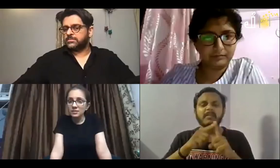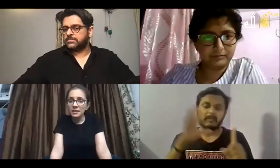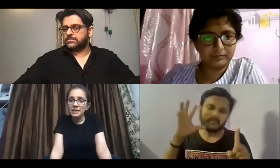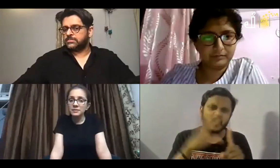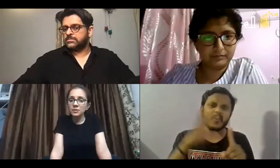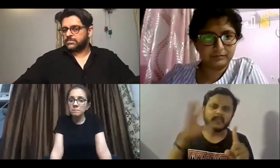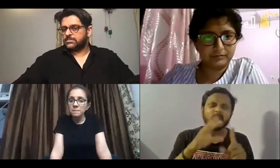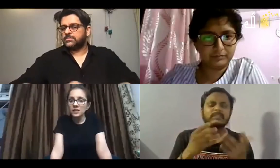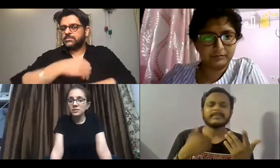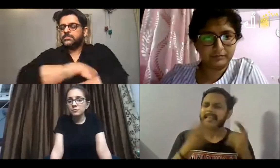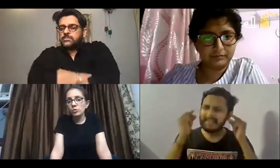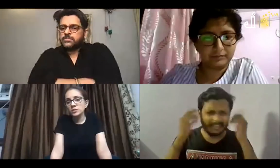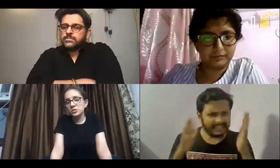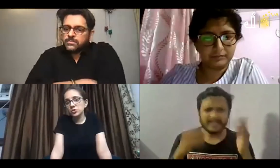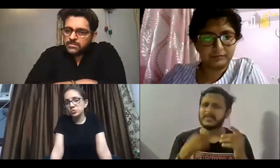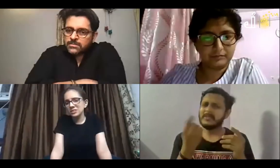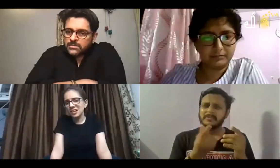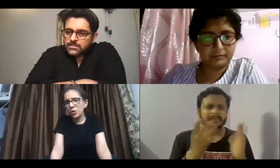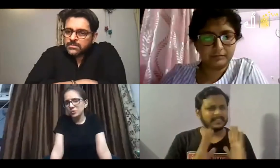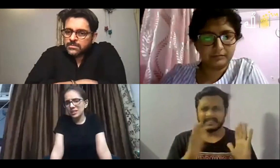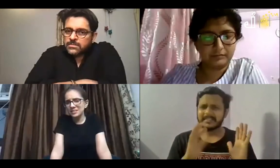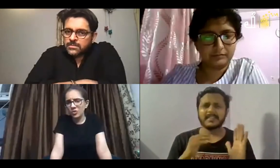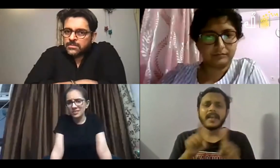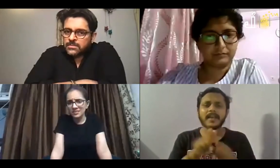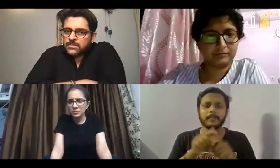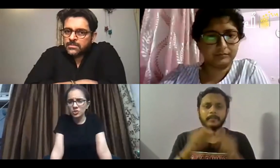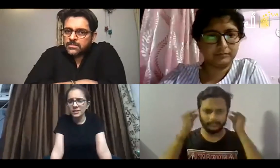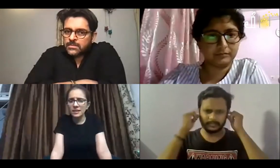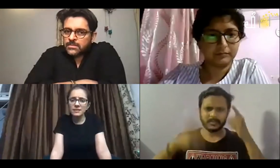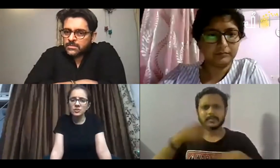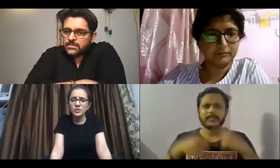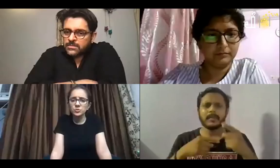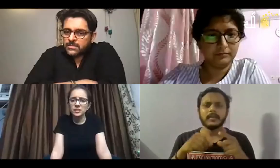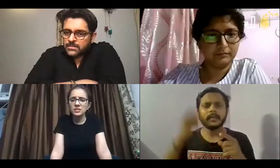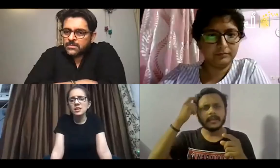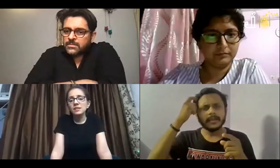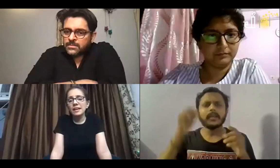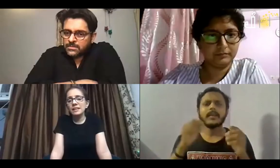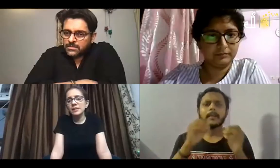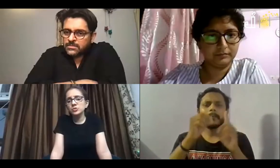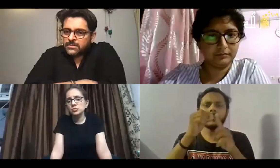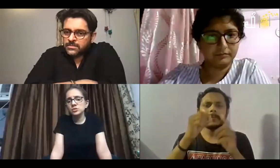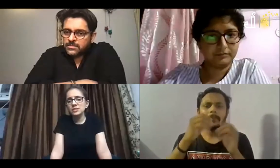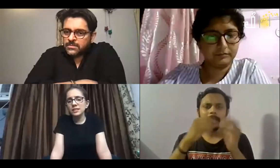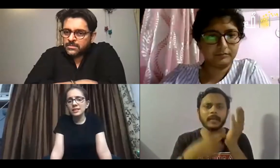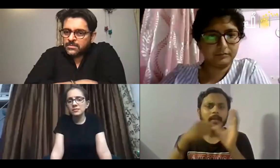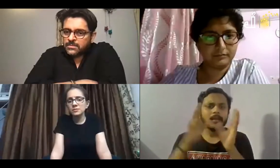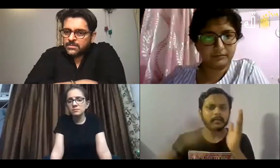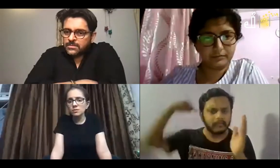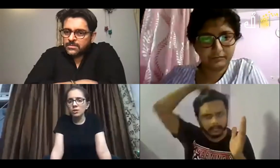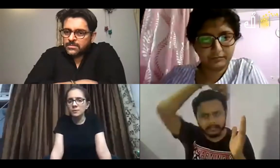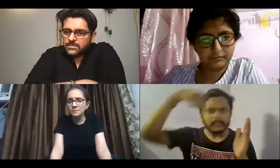pocket. And they forced me to use it. However, I did not appreciate and enjoy using it, and I was using it.